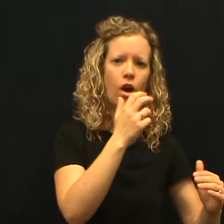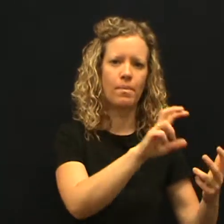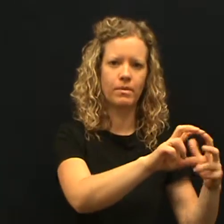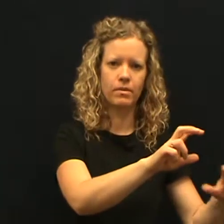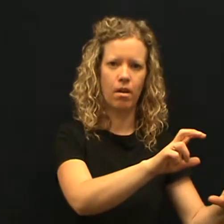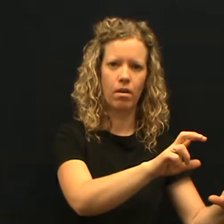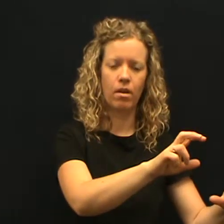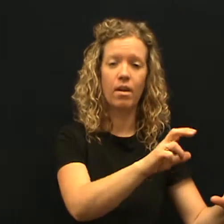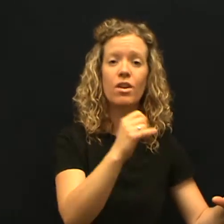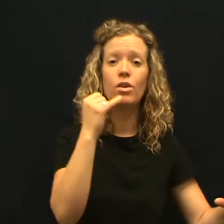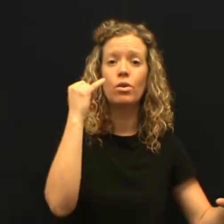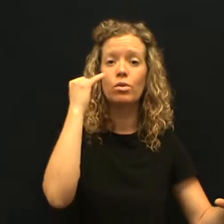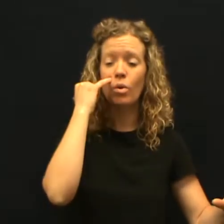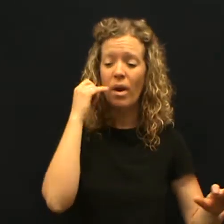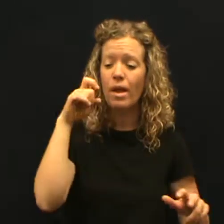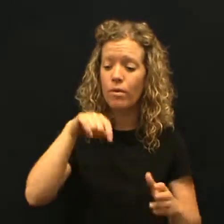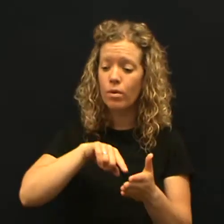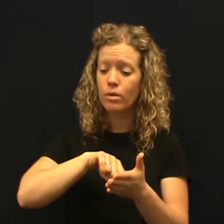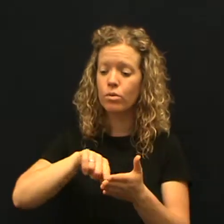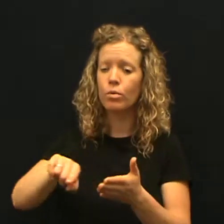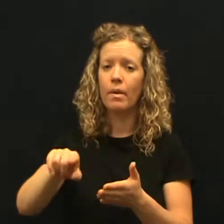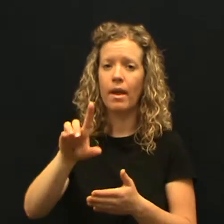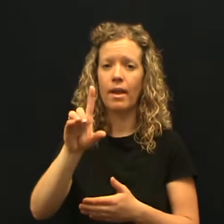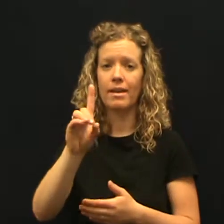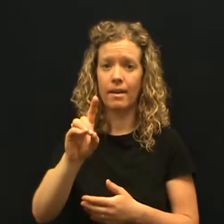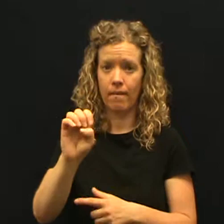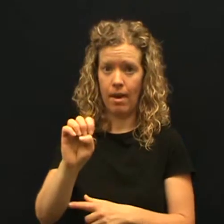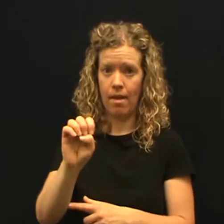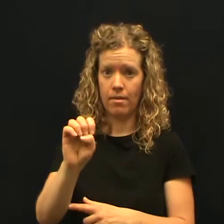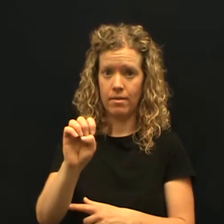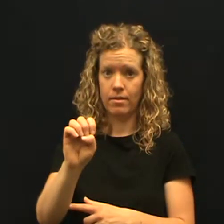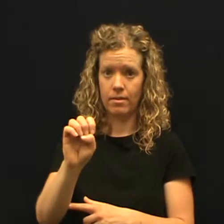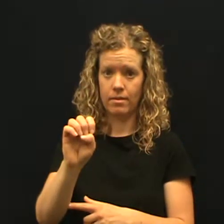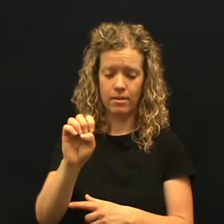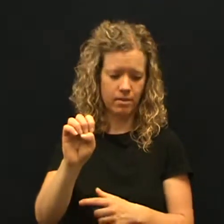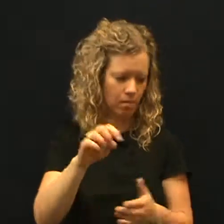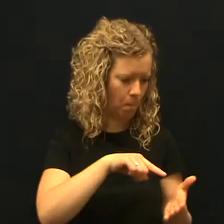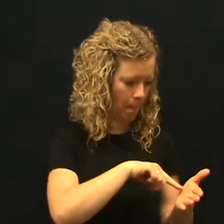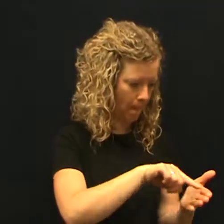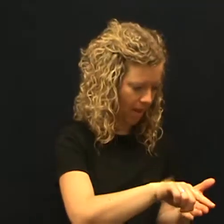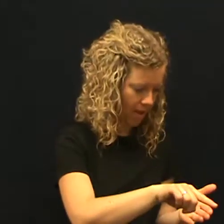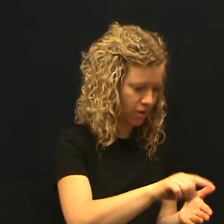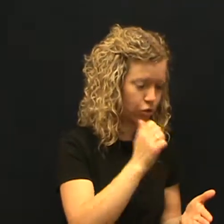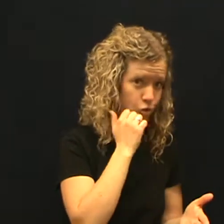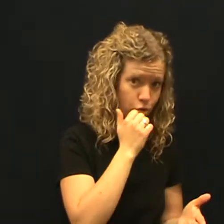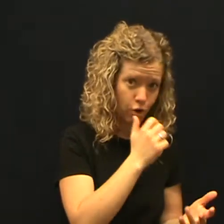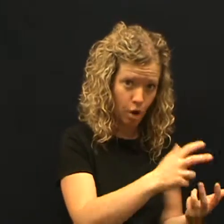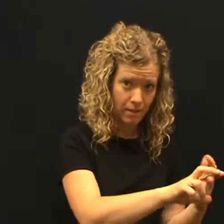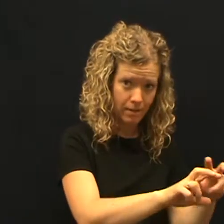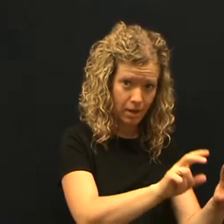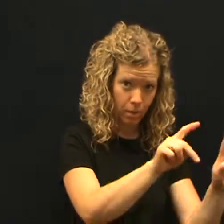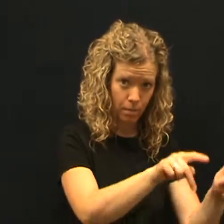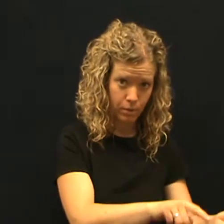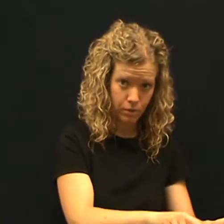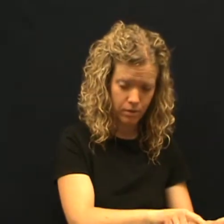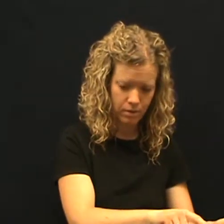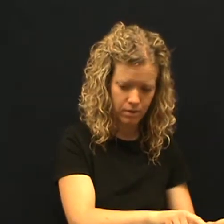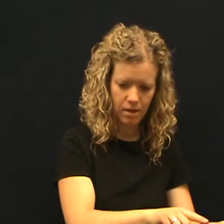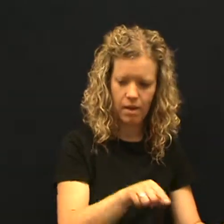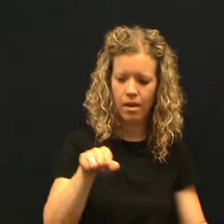paid to a common stockholder, the preferred stockholders get dividends